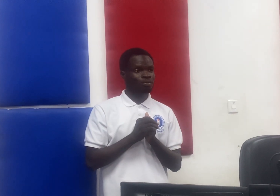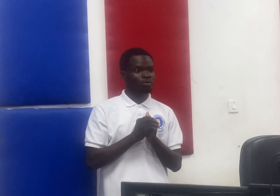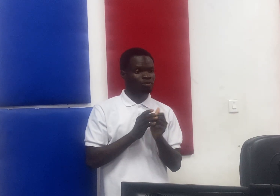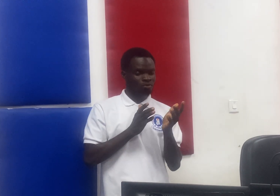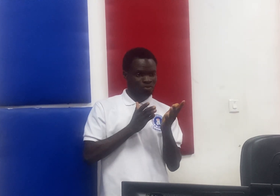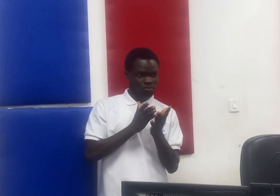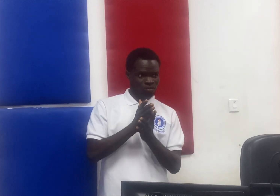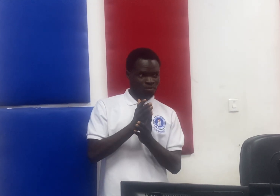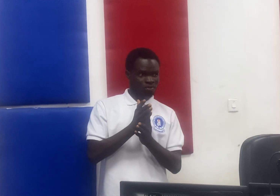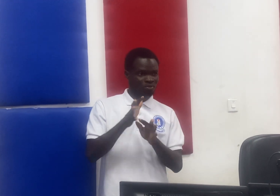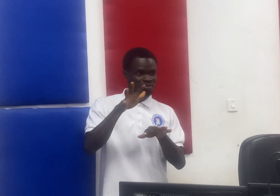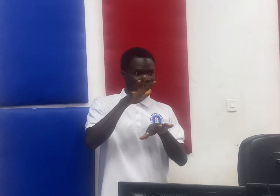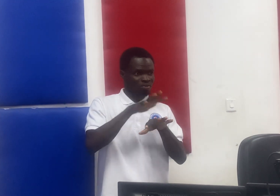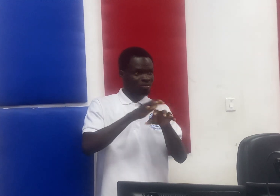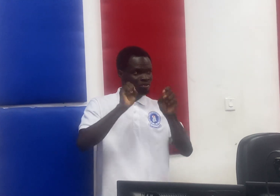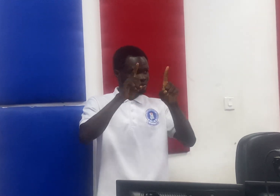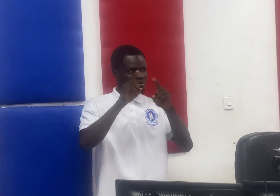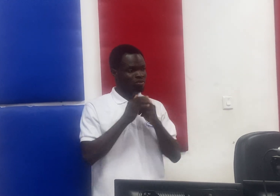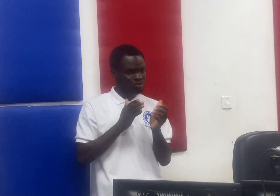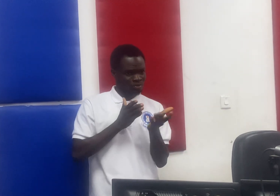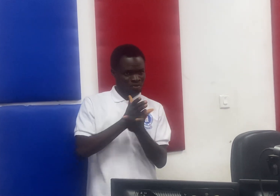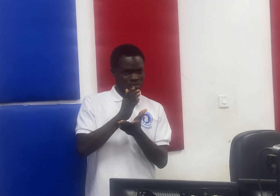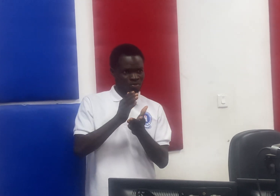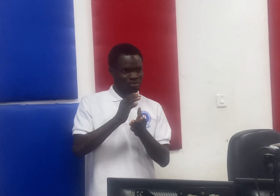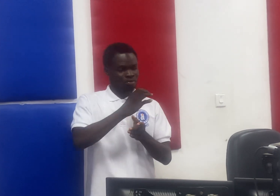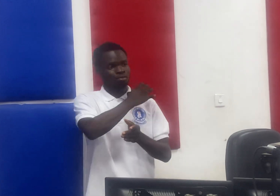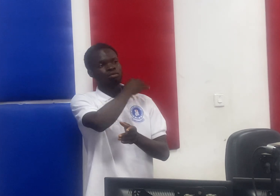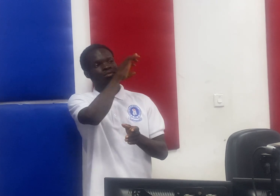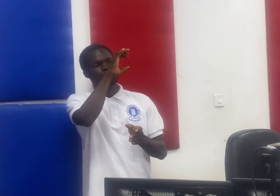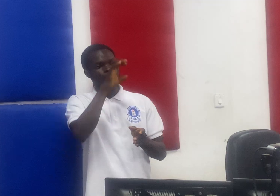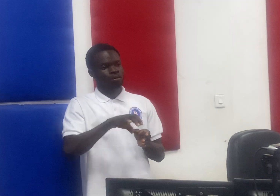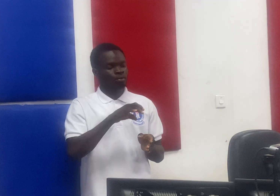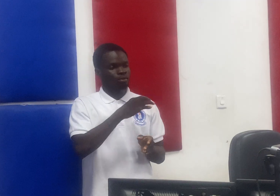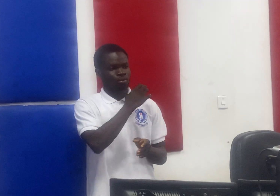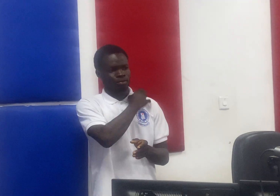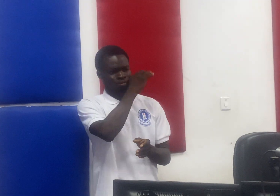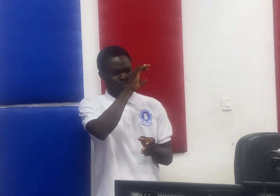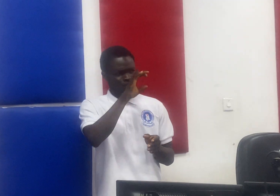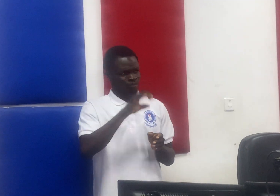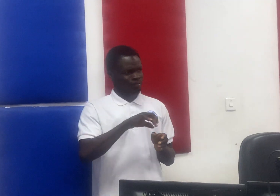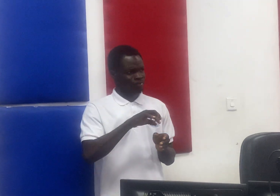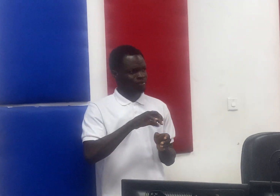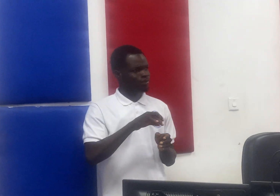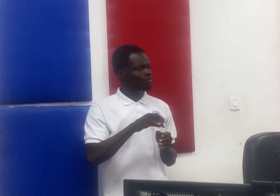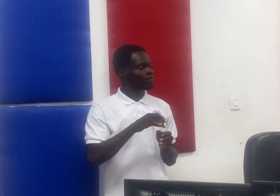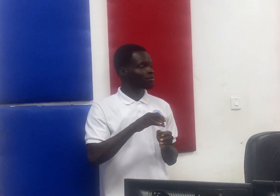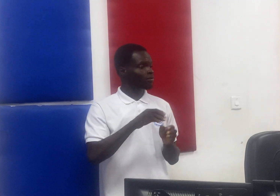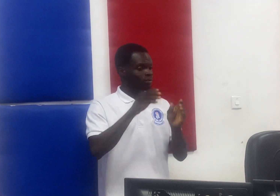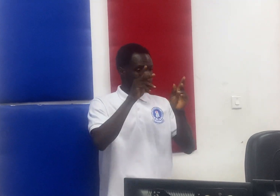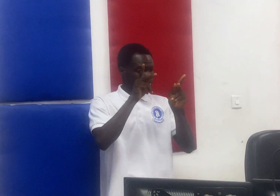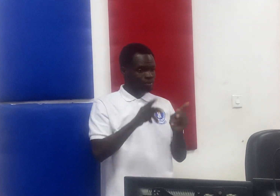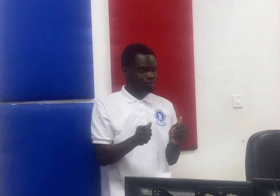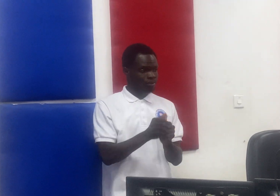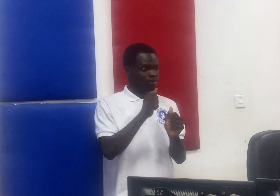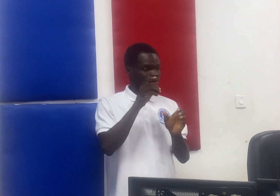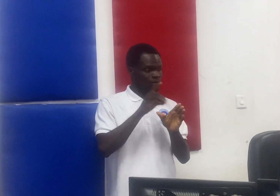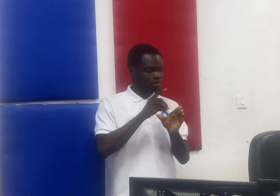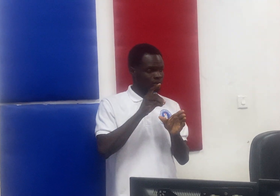education, through empowerment, they empower the persons with disability